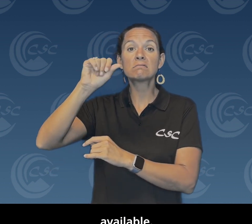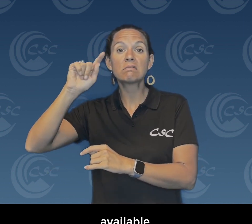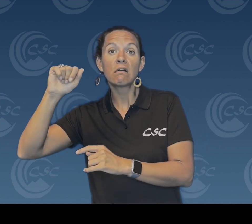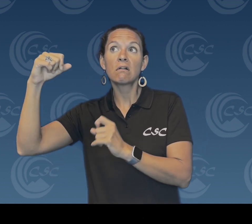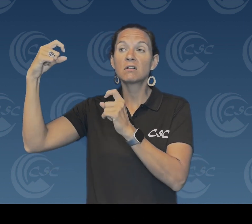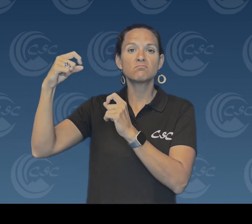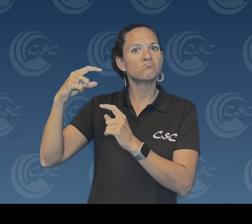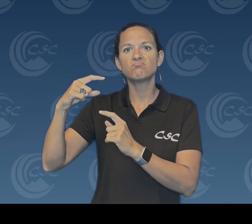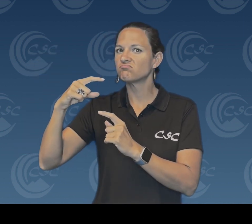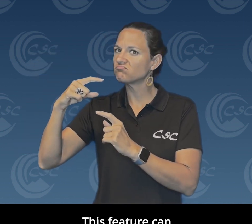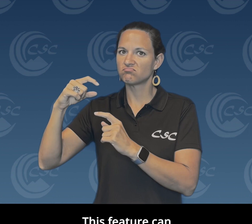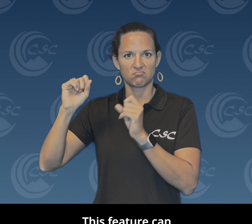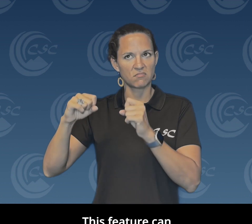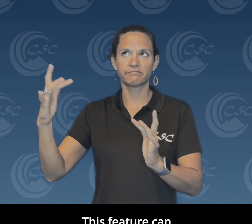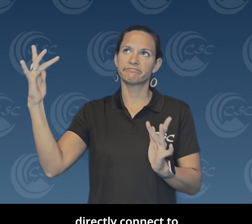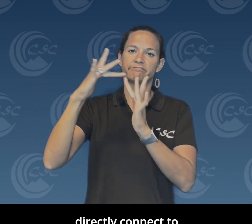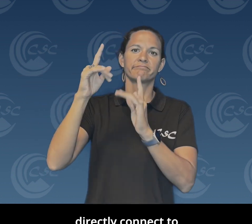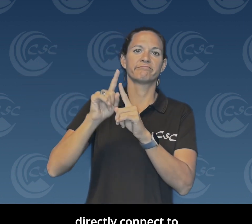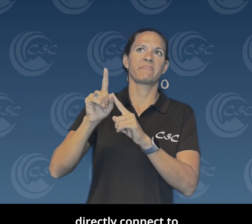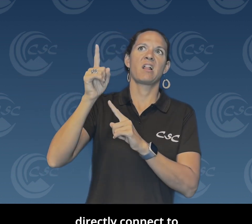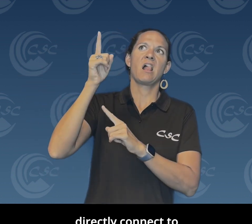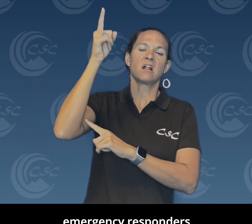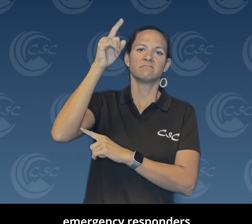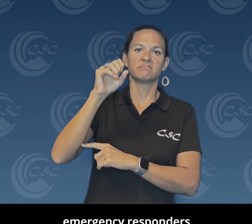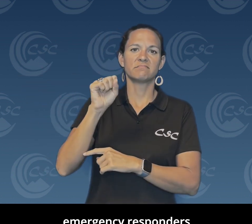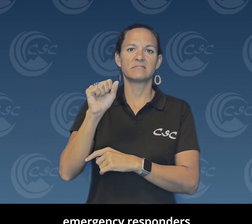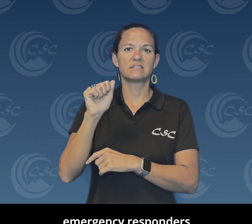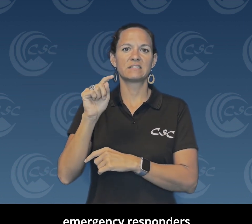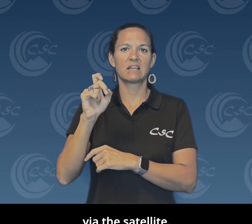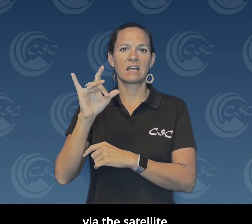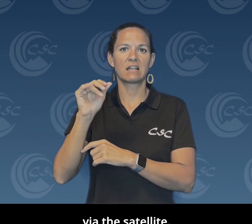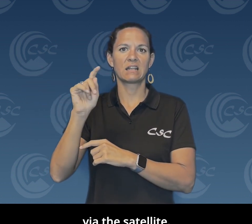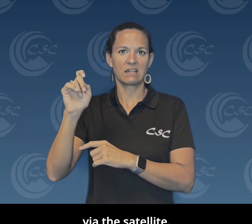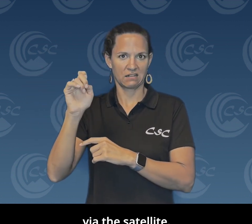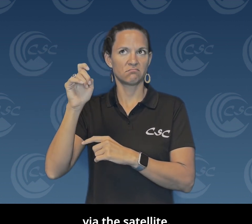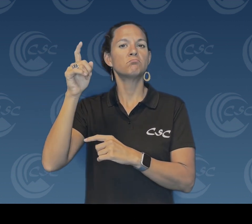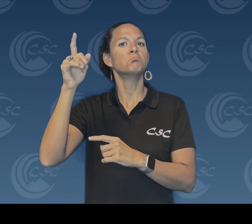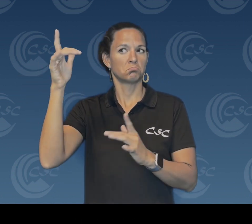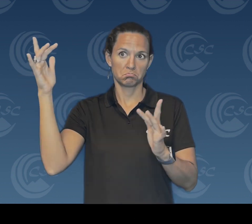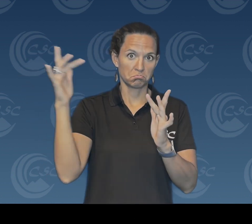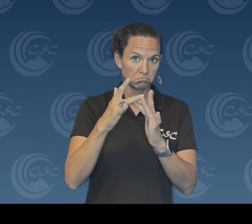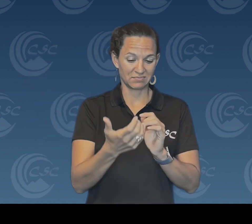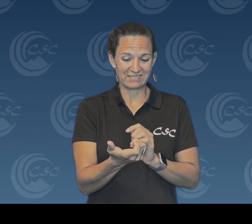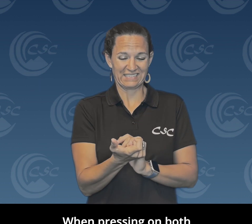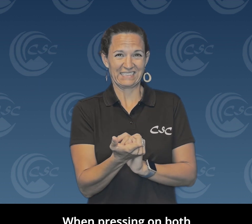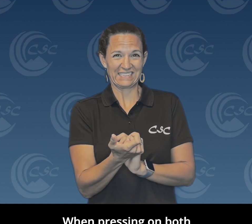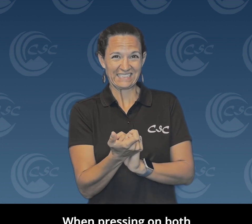available. This feature can directly connect to emergency responders via the satellite. When pressing on